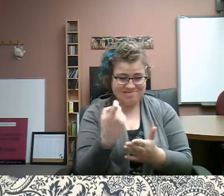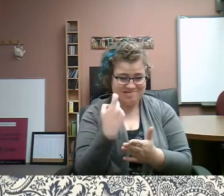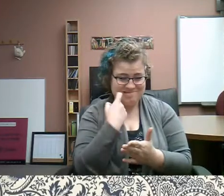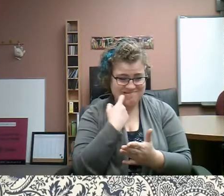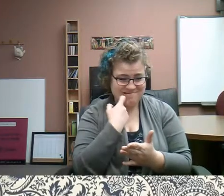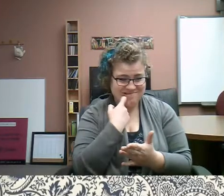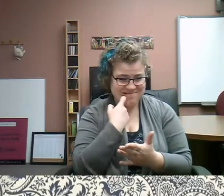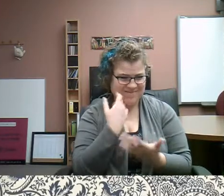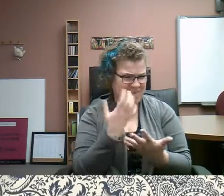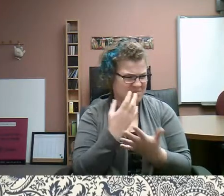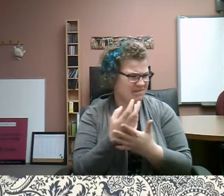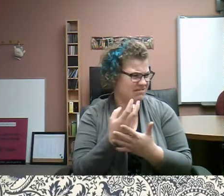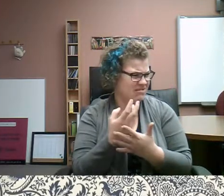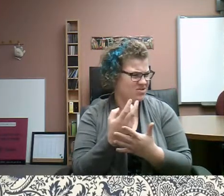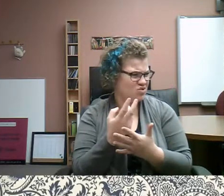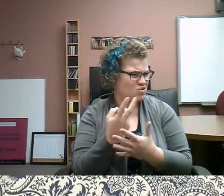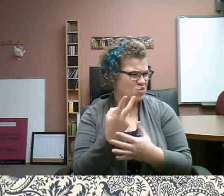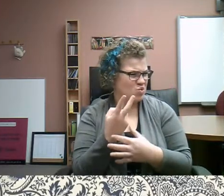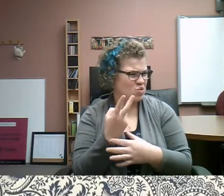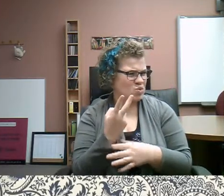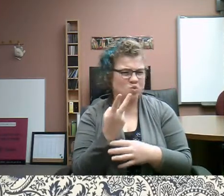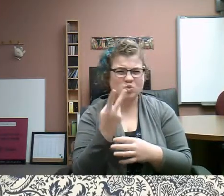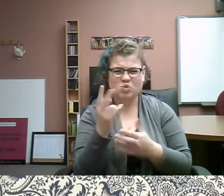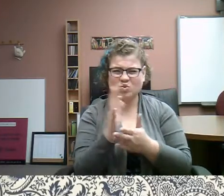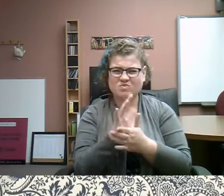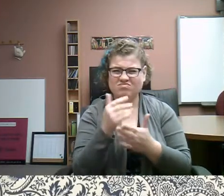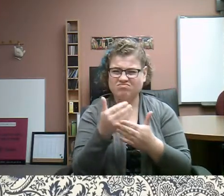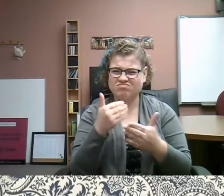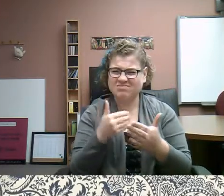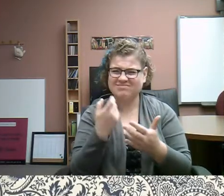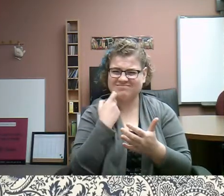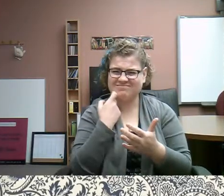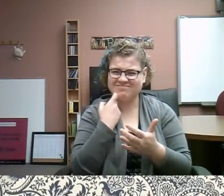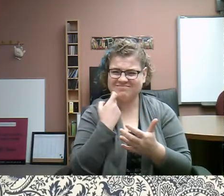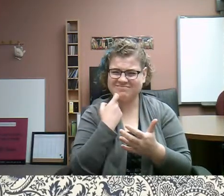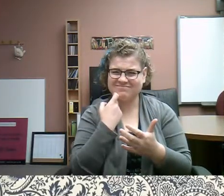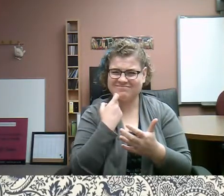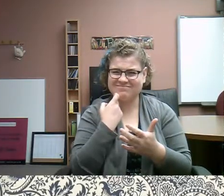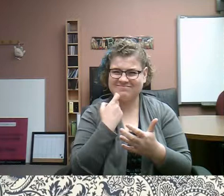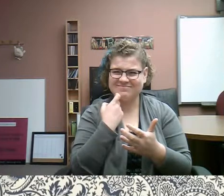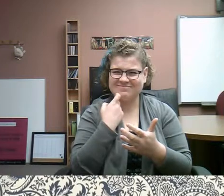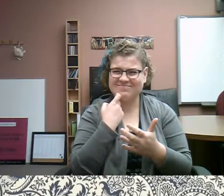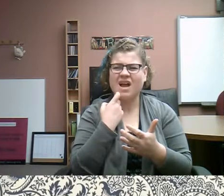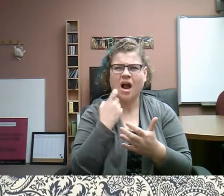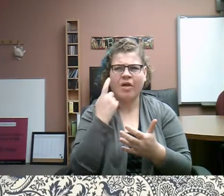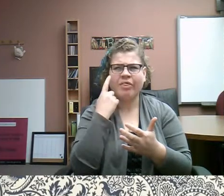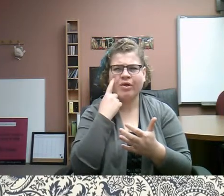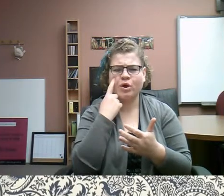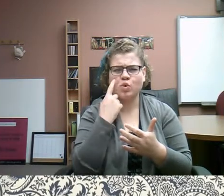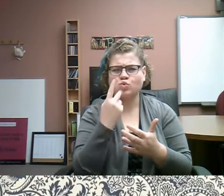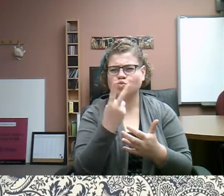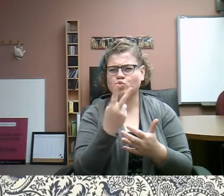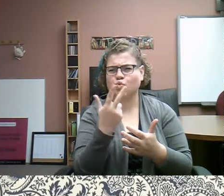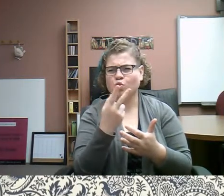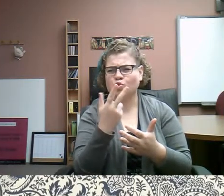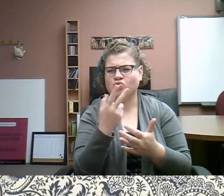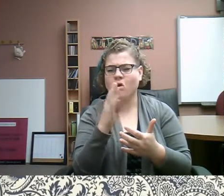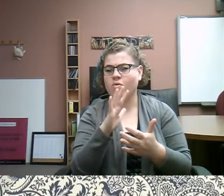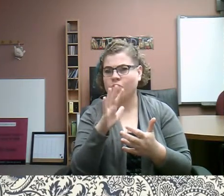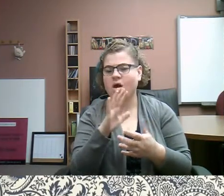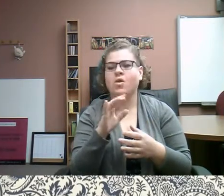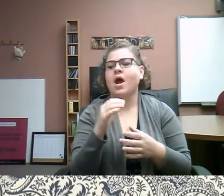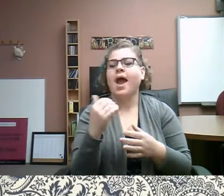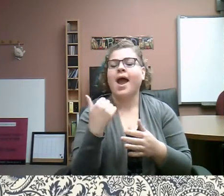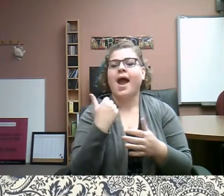That verb fly, remember a couple of videos ago, maybe 2